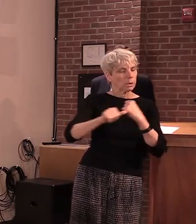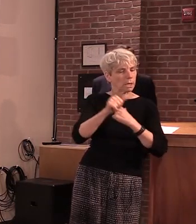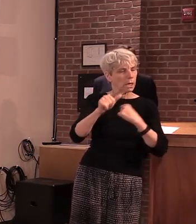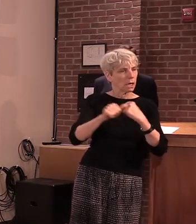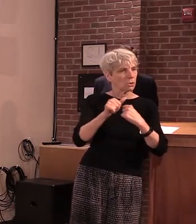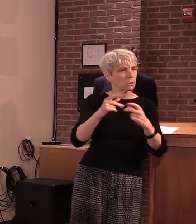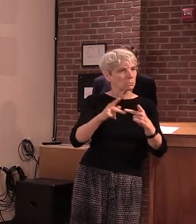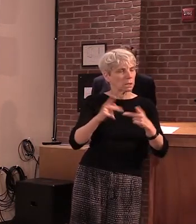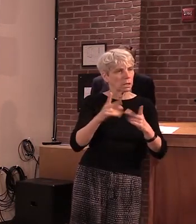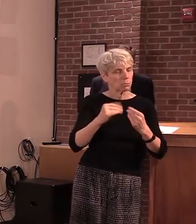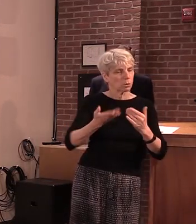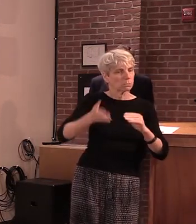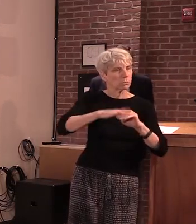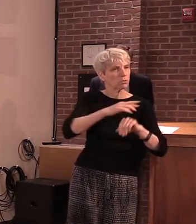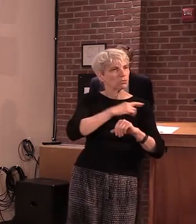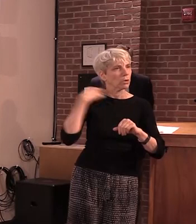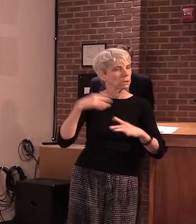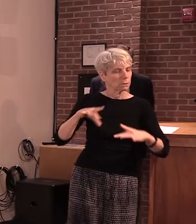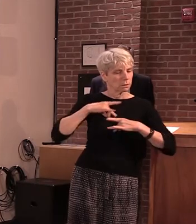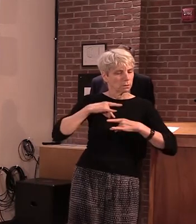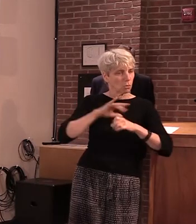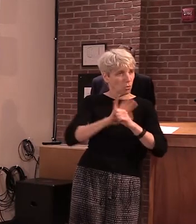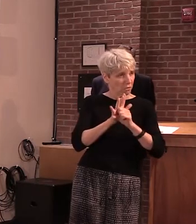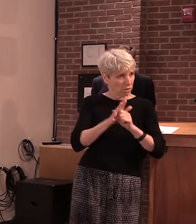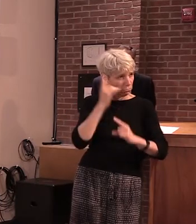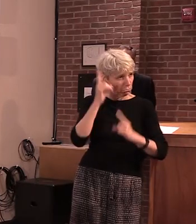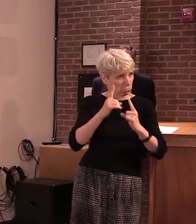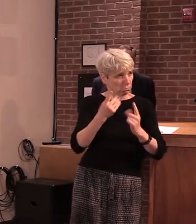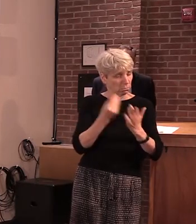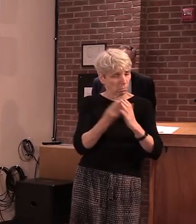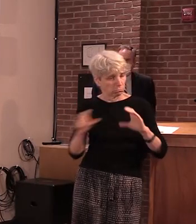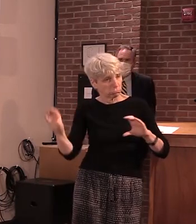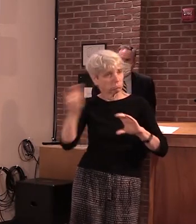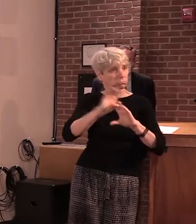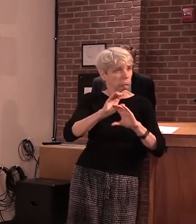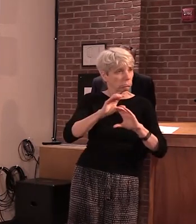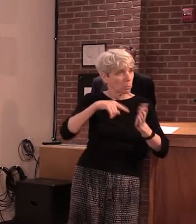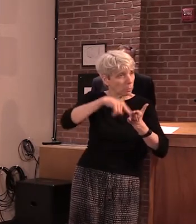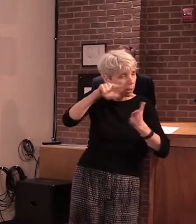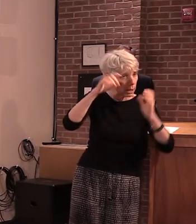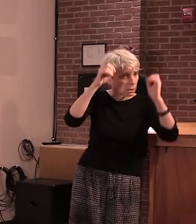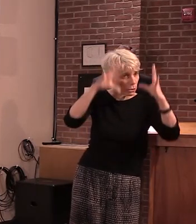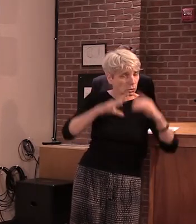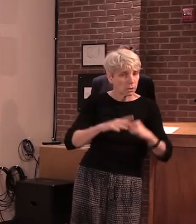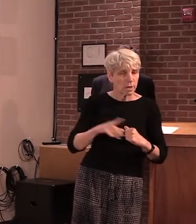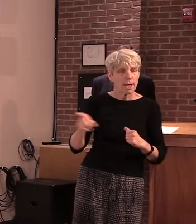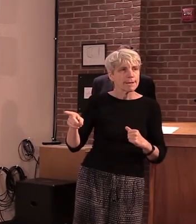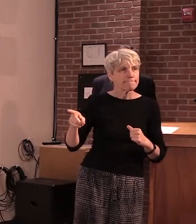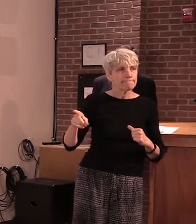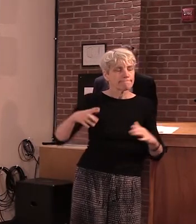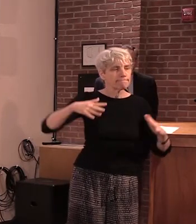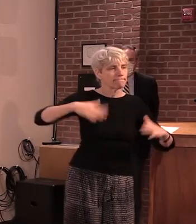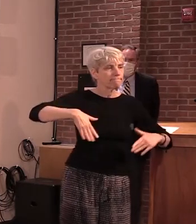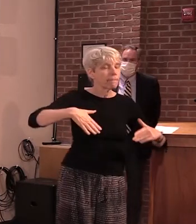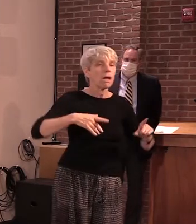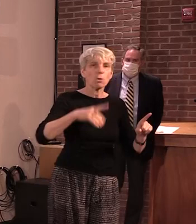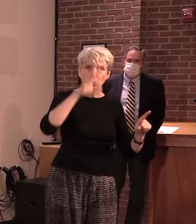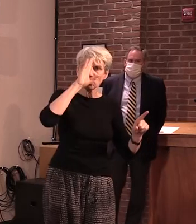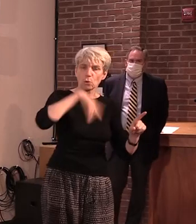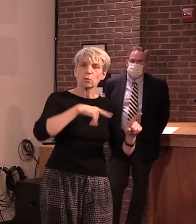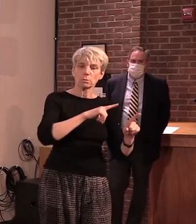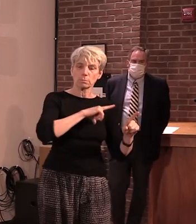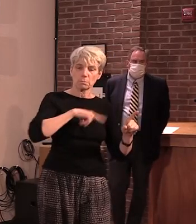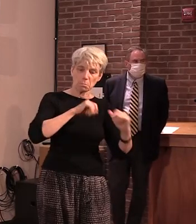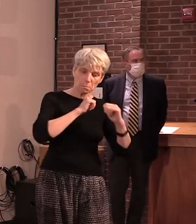Not that I am aware of, Chris. The hazard pay was passed by the legislature. As you remember, it